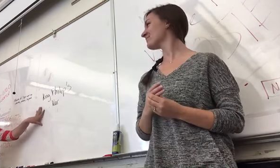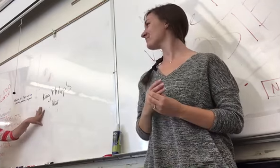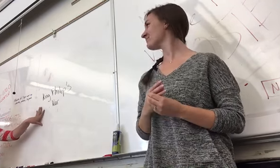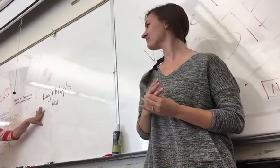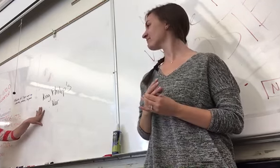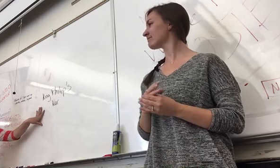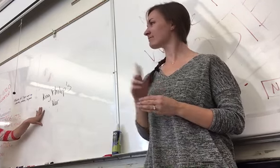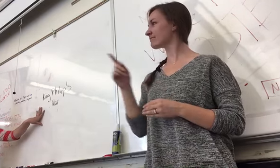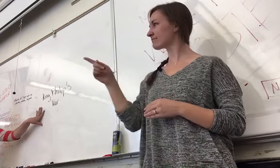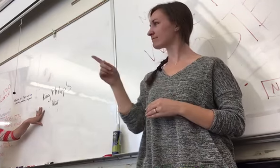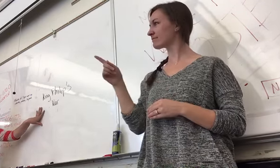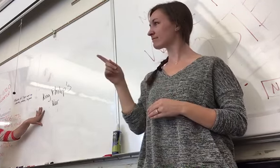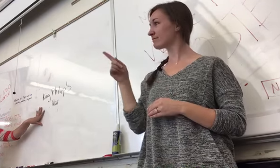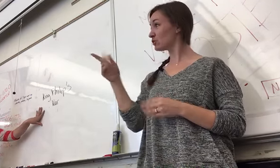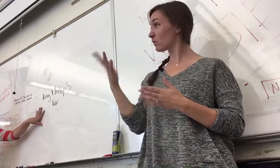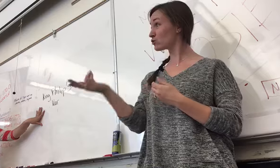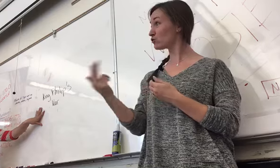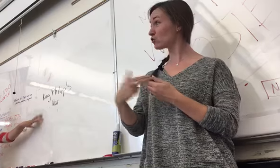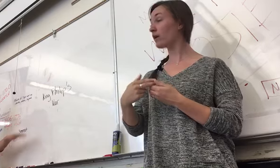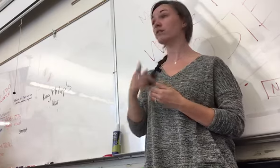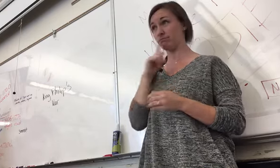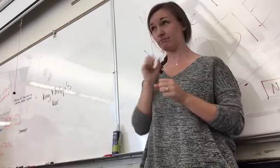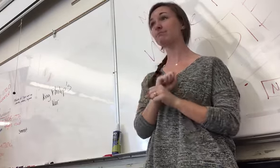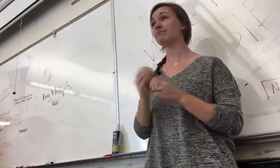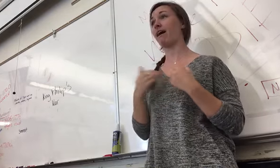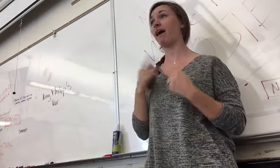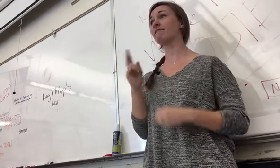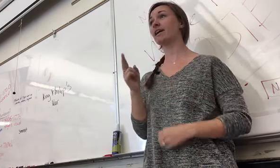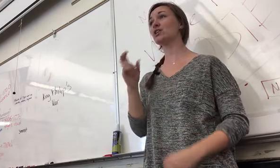what, for joining history club? No.